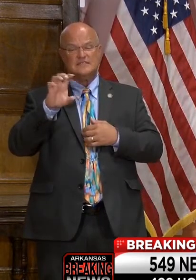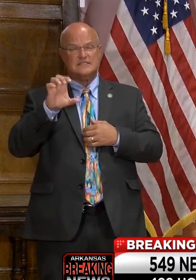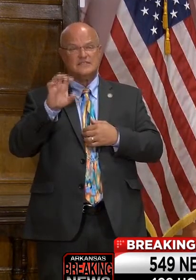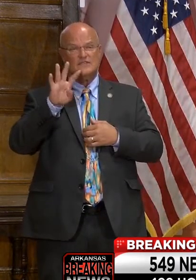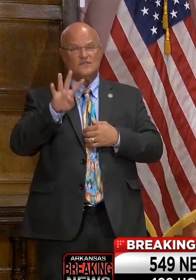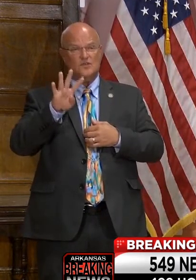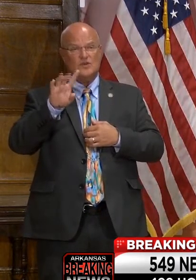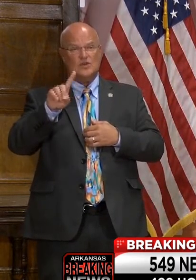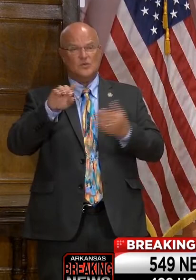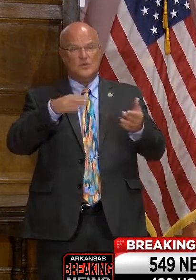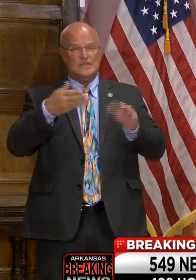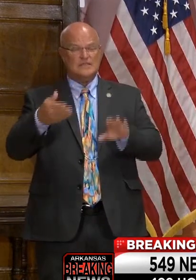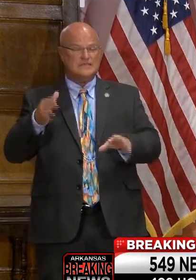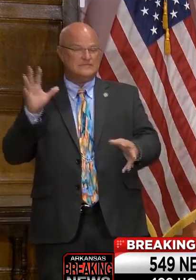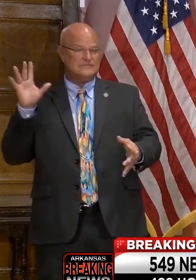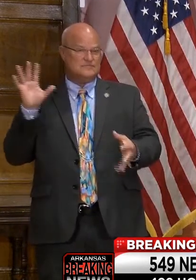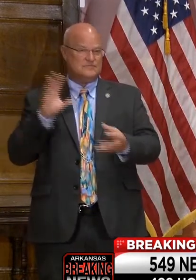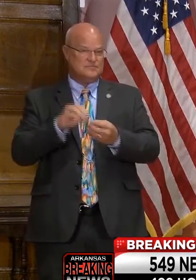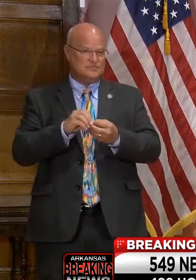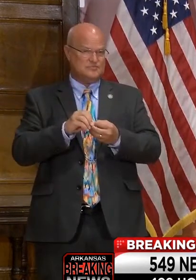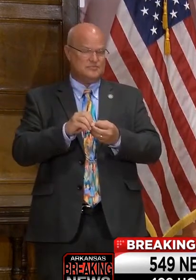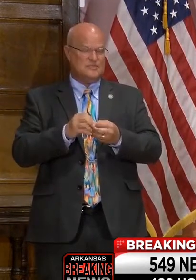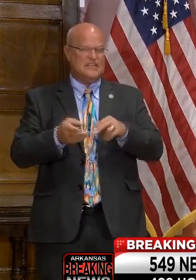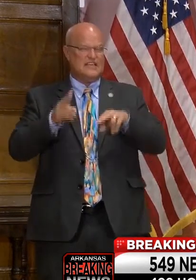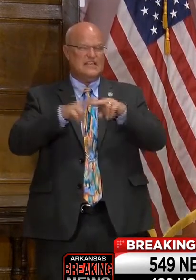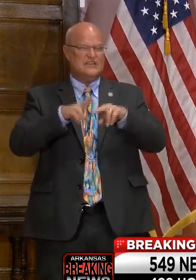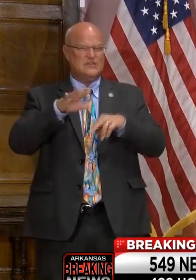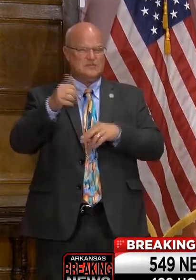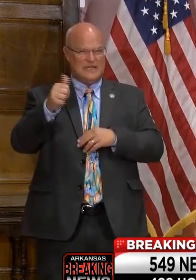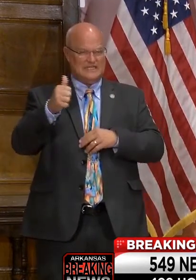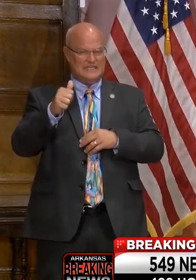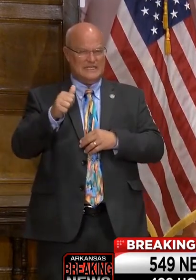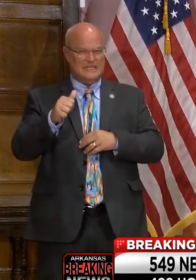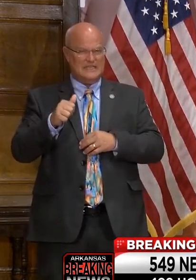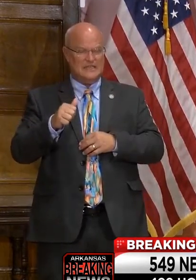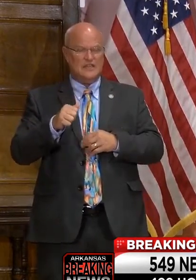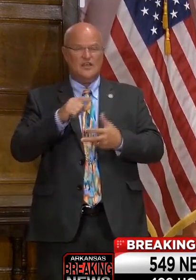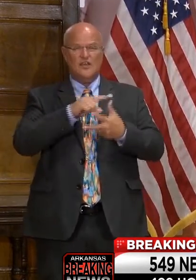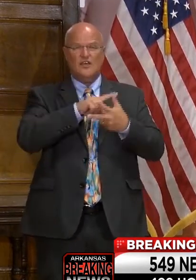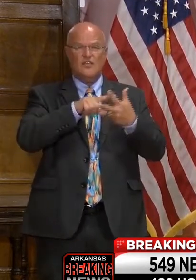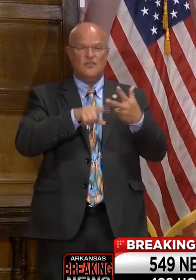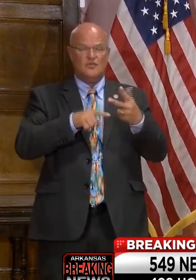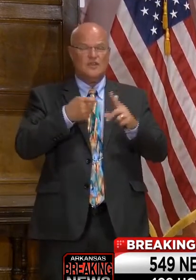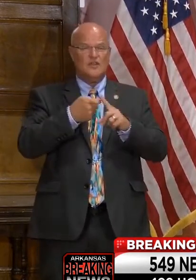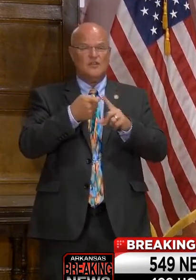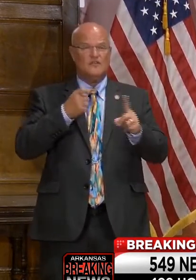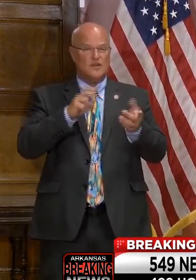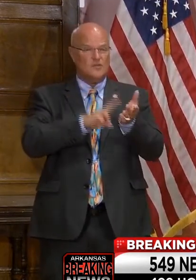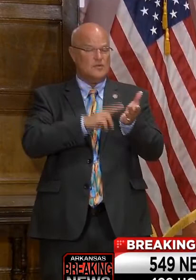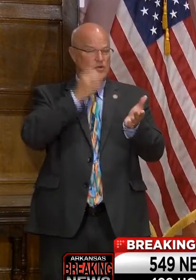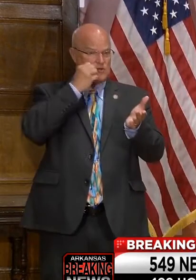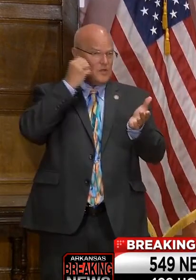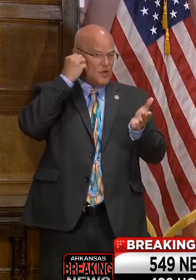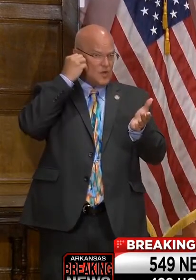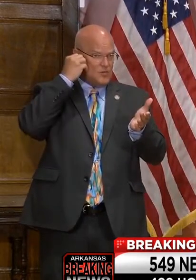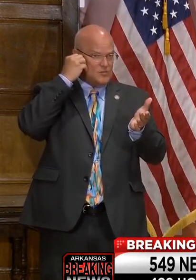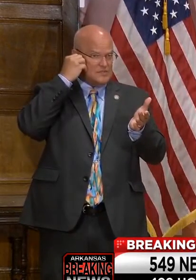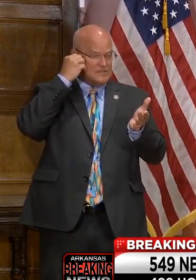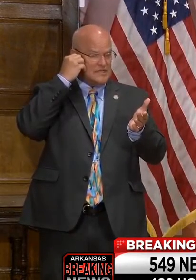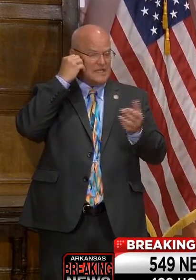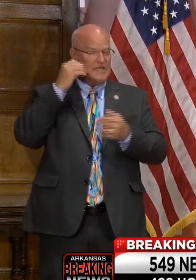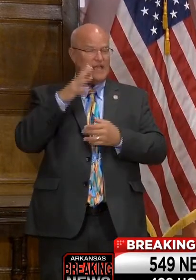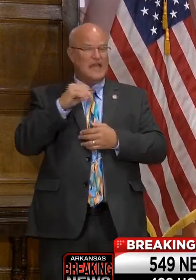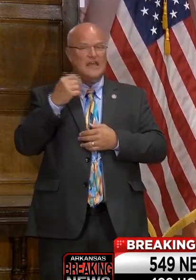641 deaths. This is an increase of 10 individuals. 3 of these individuals are from nursing homes,